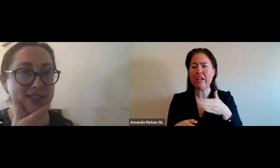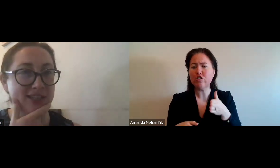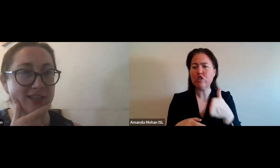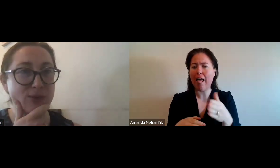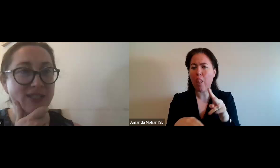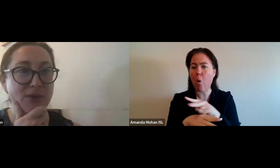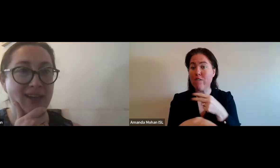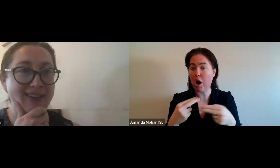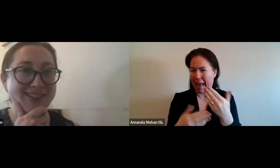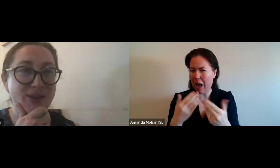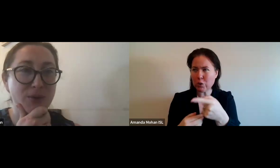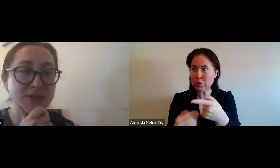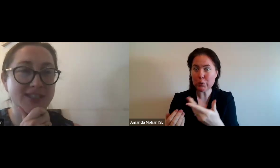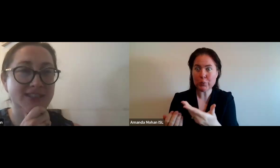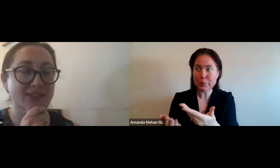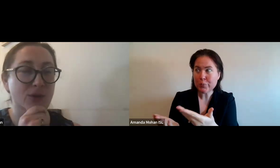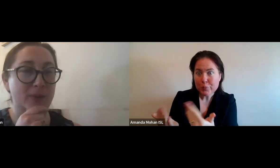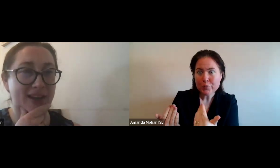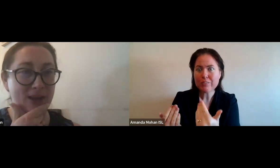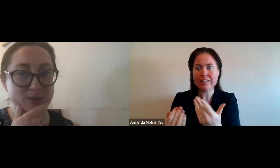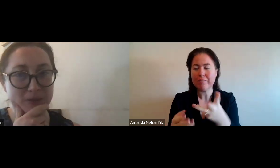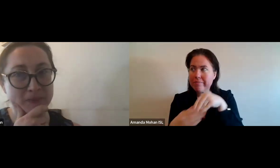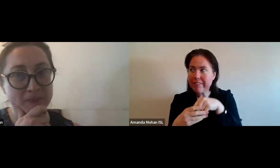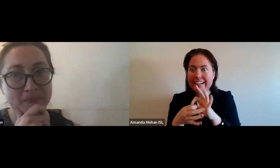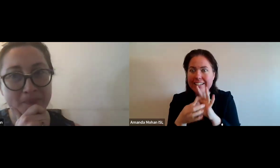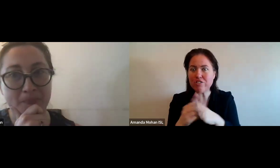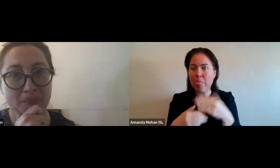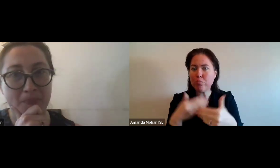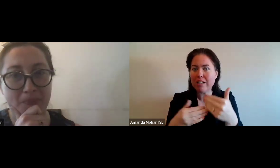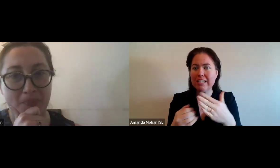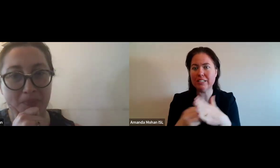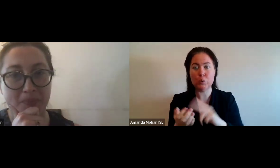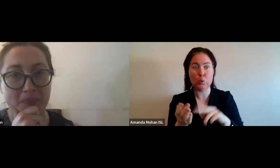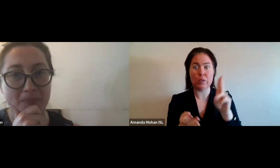of trying to use the UN to hold Norway accountable?